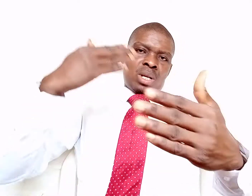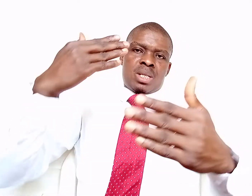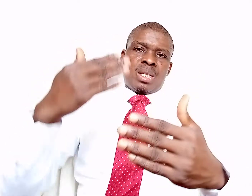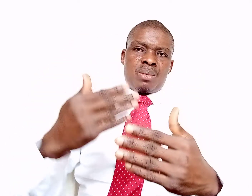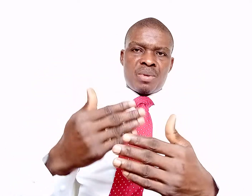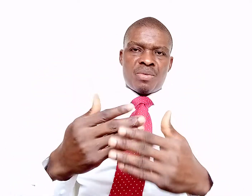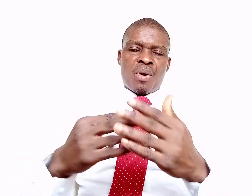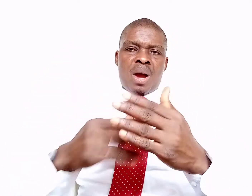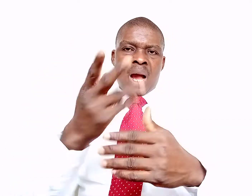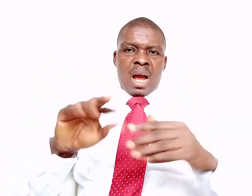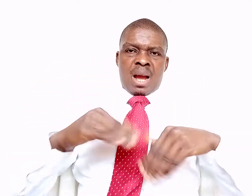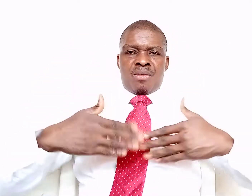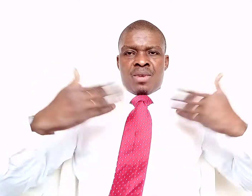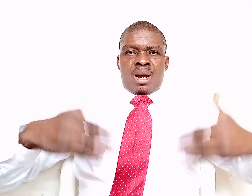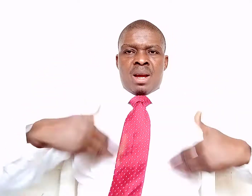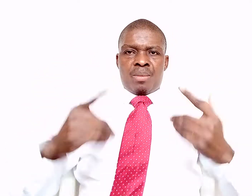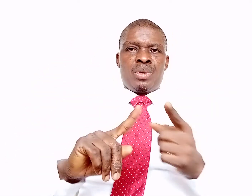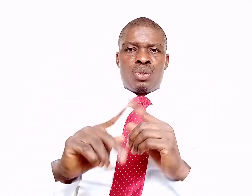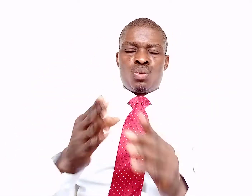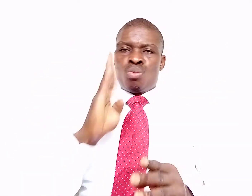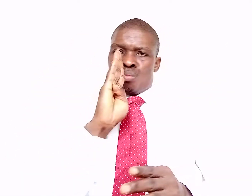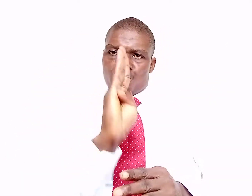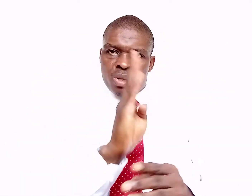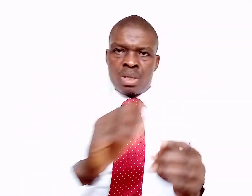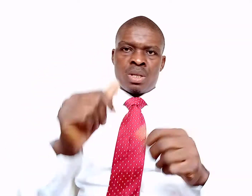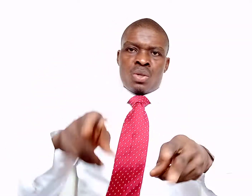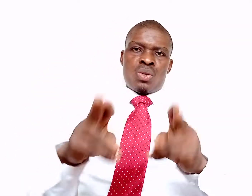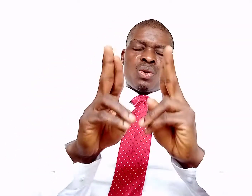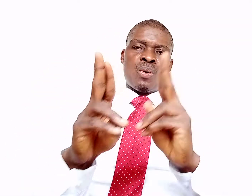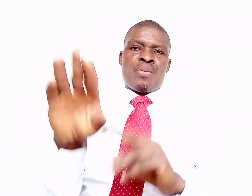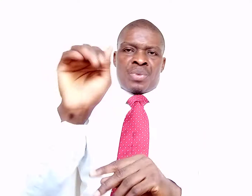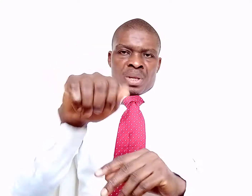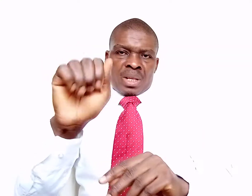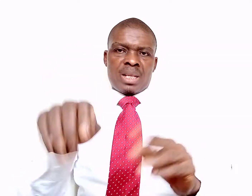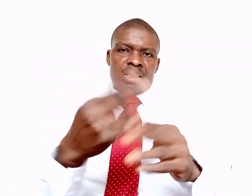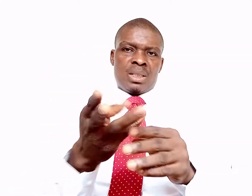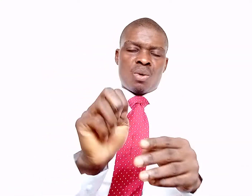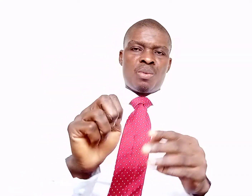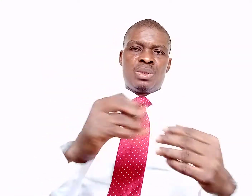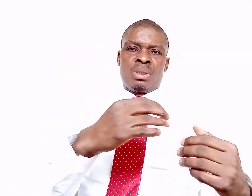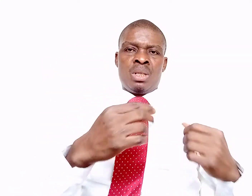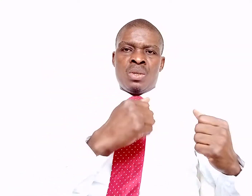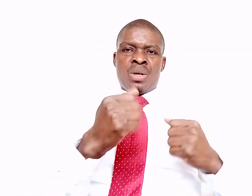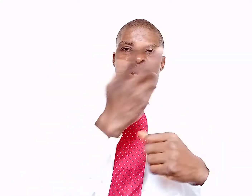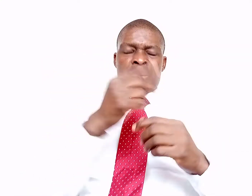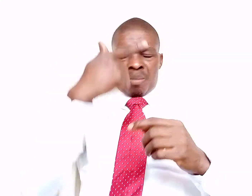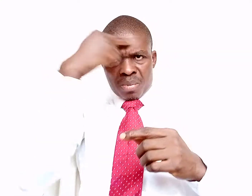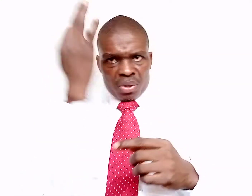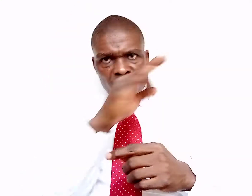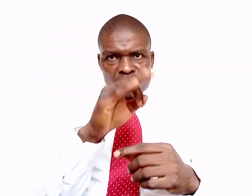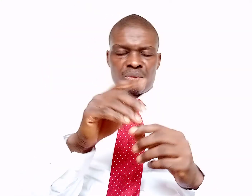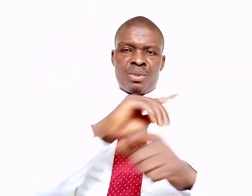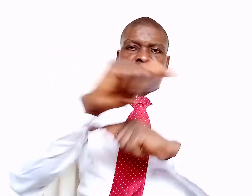very excited to behold them, yet also somewhat nervous because of the type of people who go